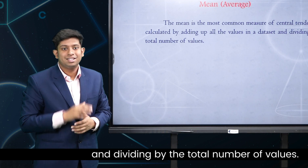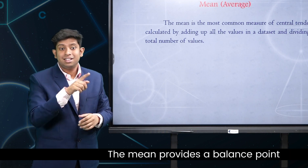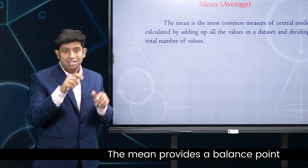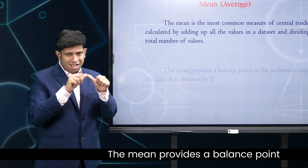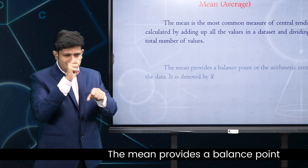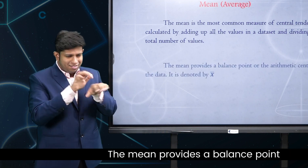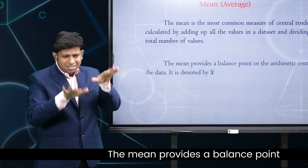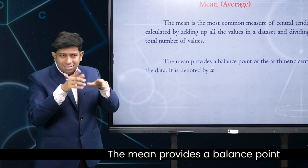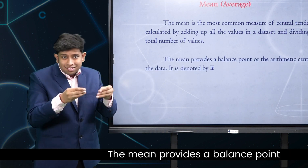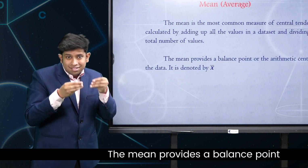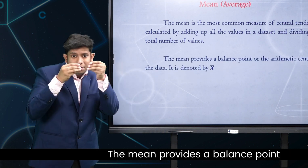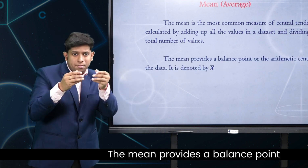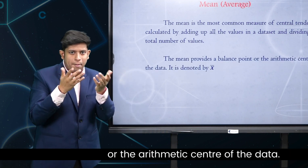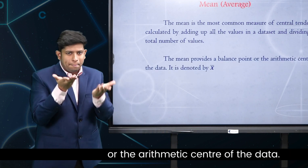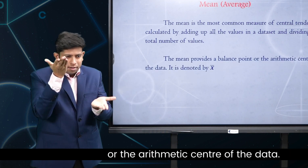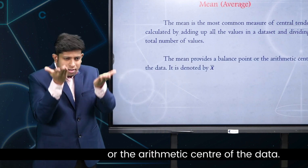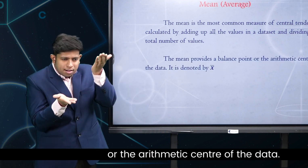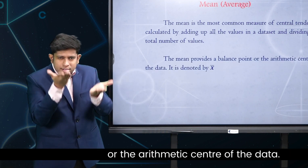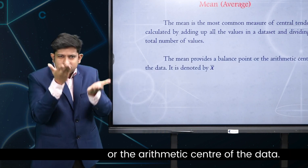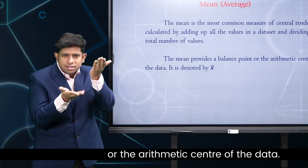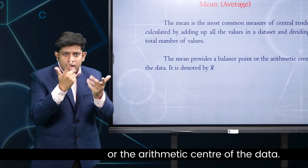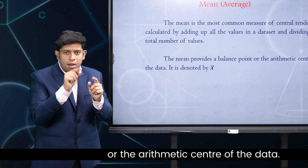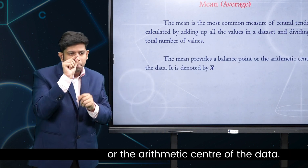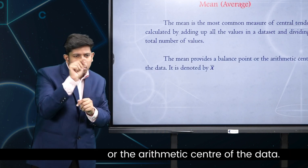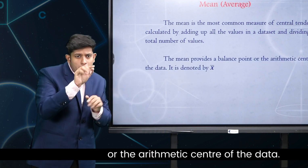The mean provides a balance point or the arithmetic center of the data.